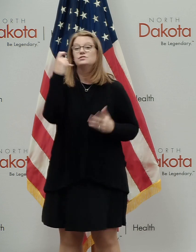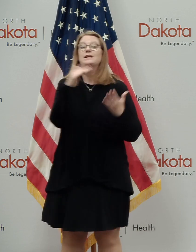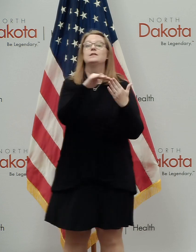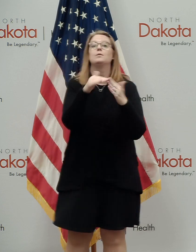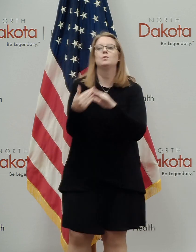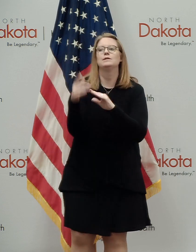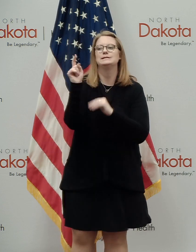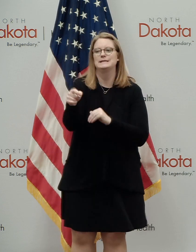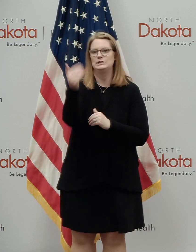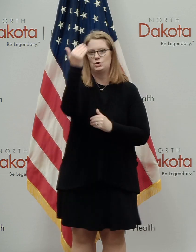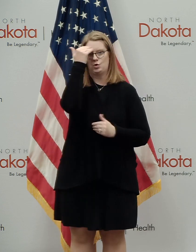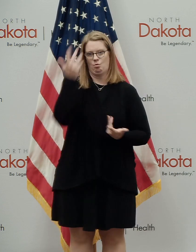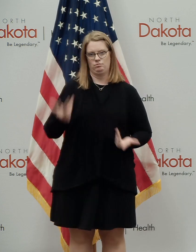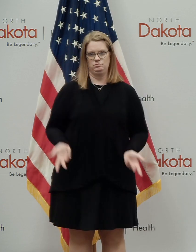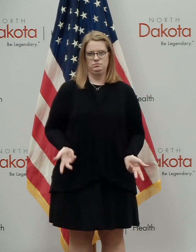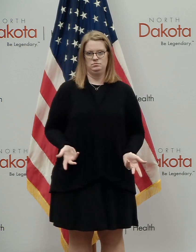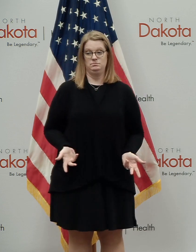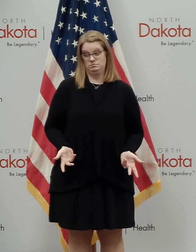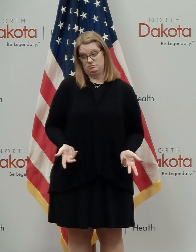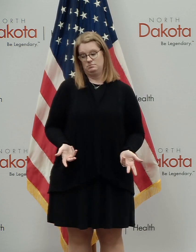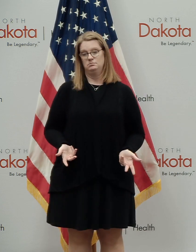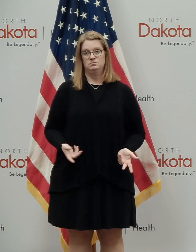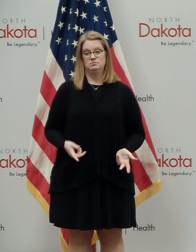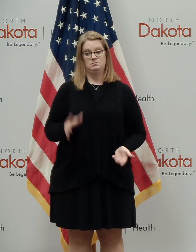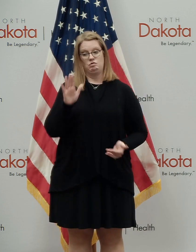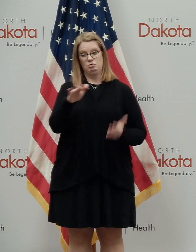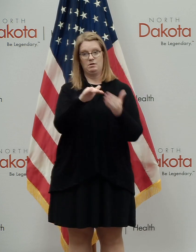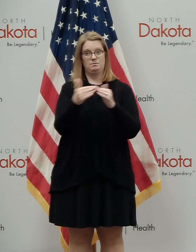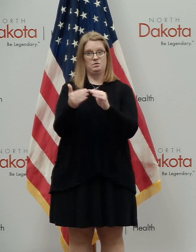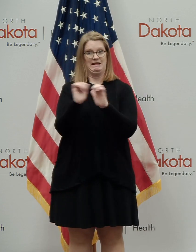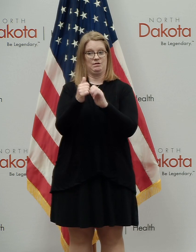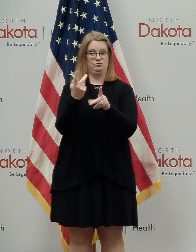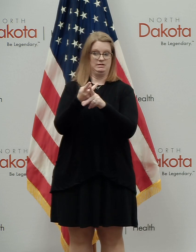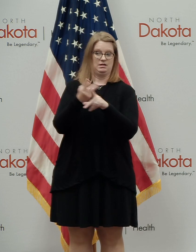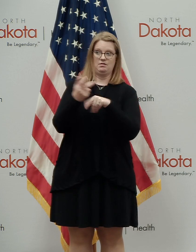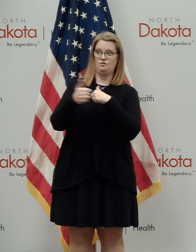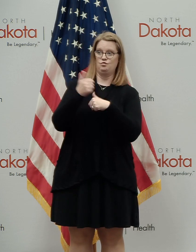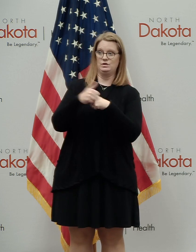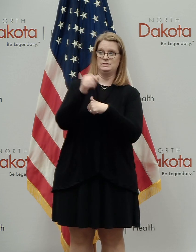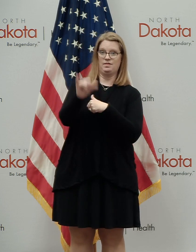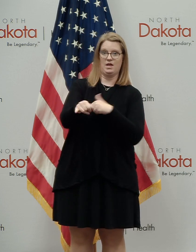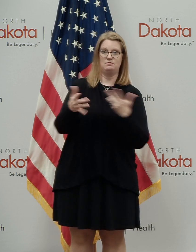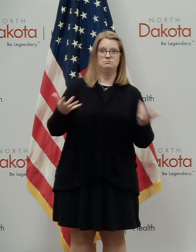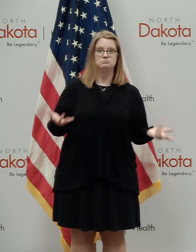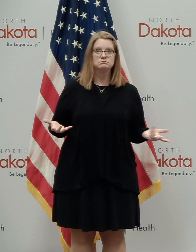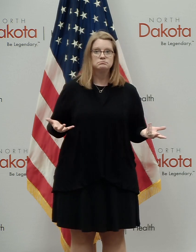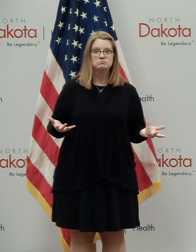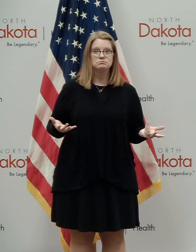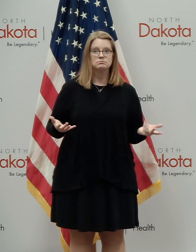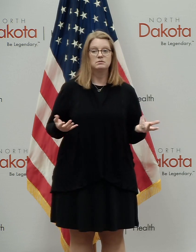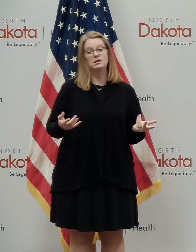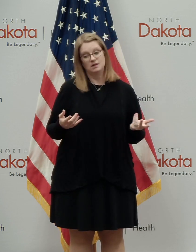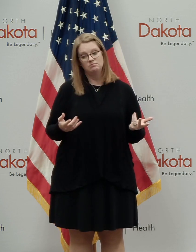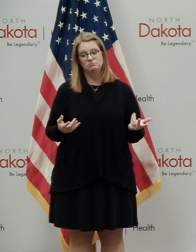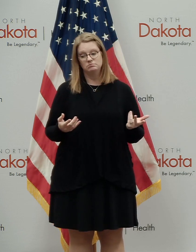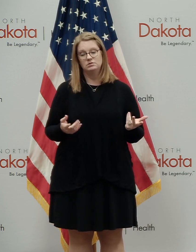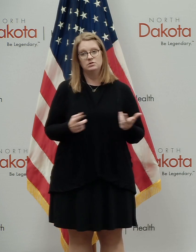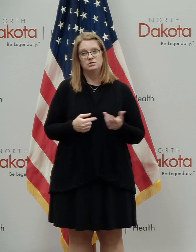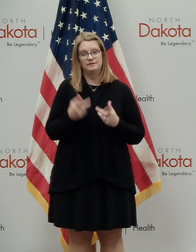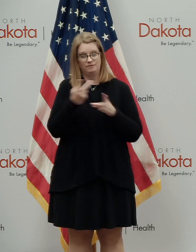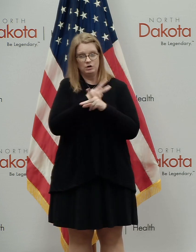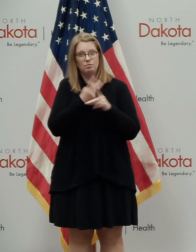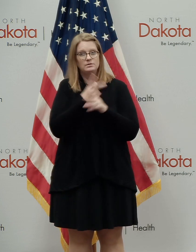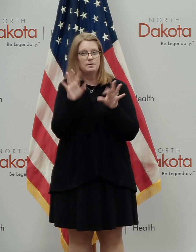about. How do you want to manage that risk as a community? And that will, then you can determine the outcome of what is